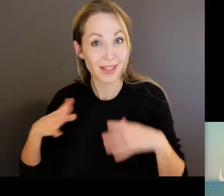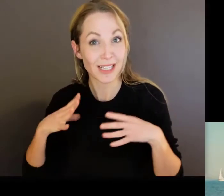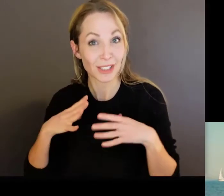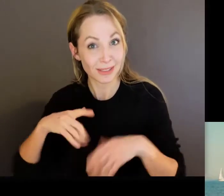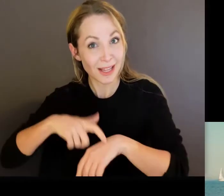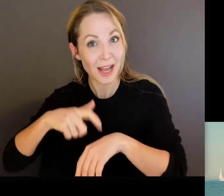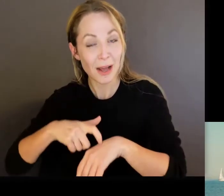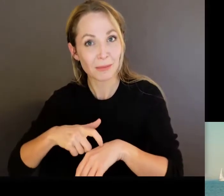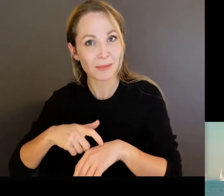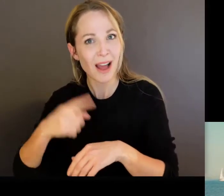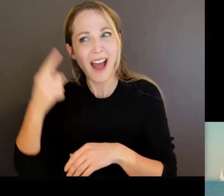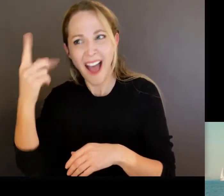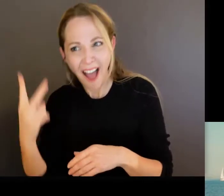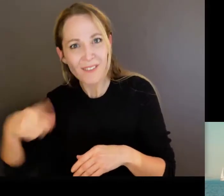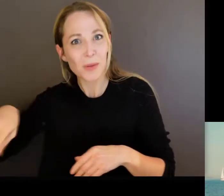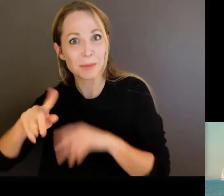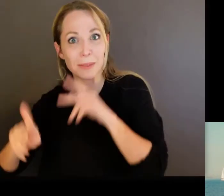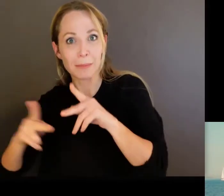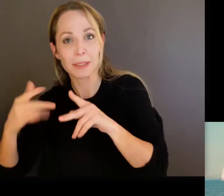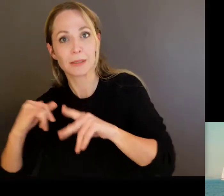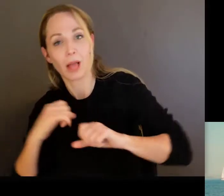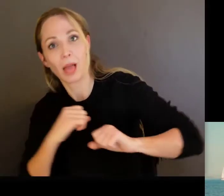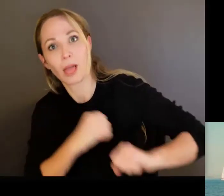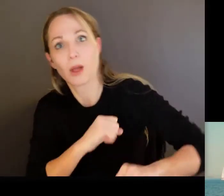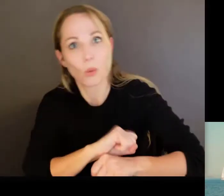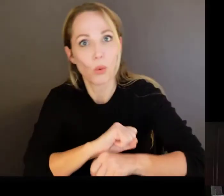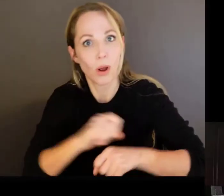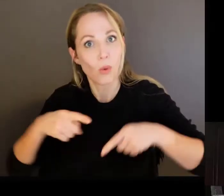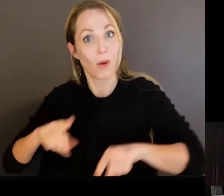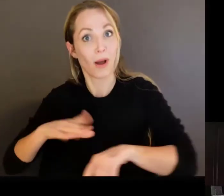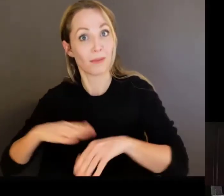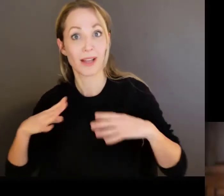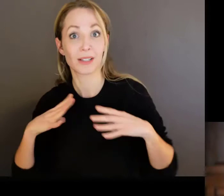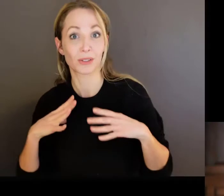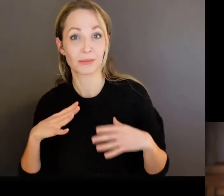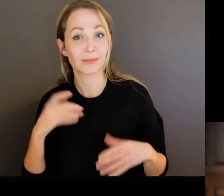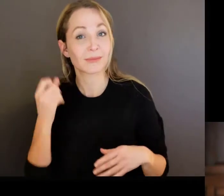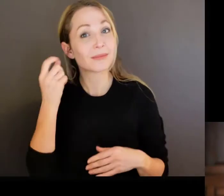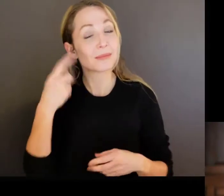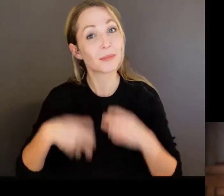to half are still tethered to their work. The